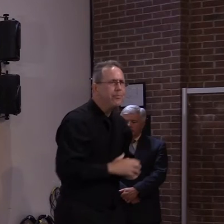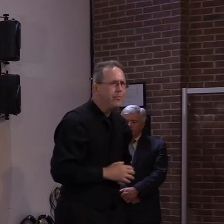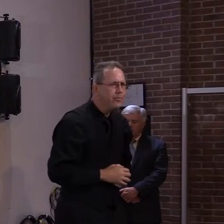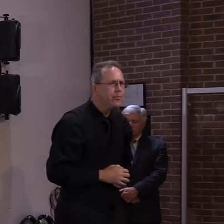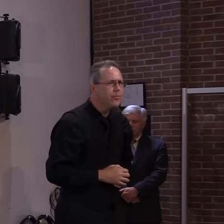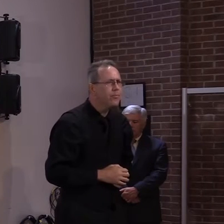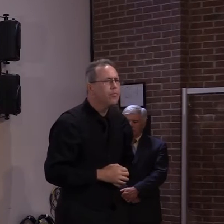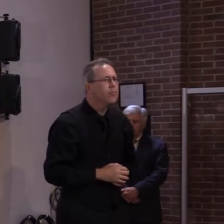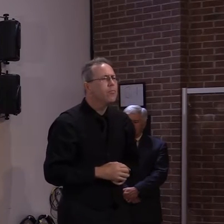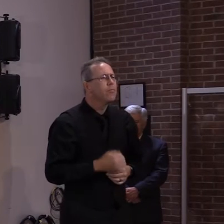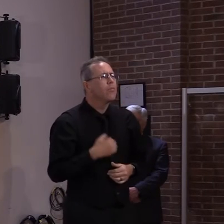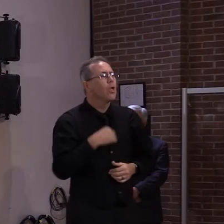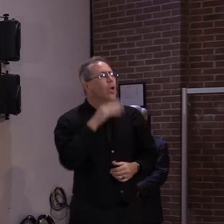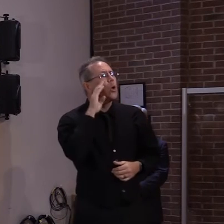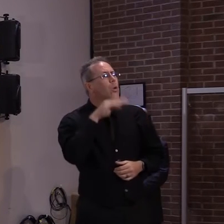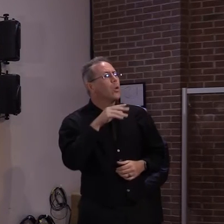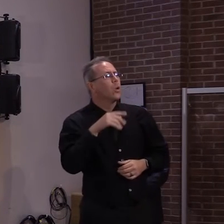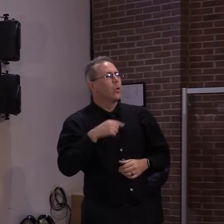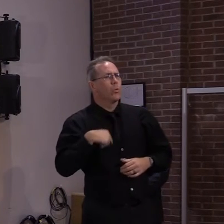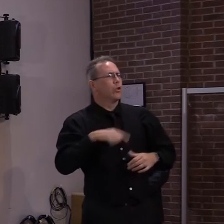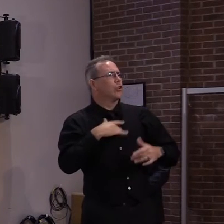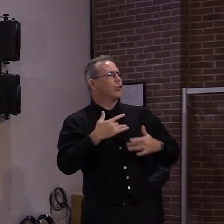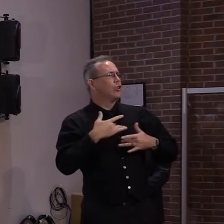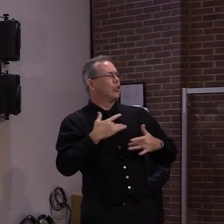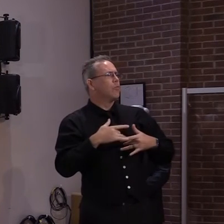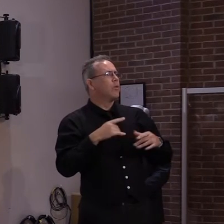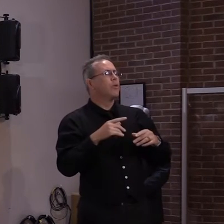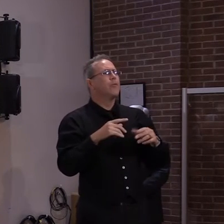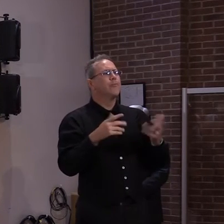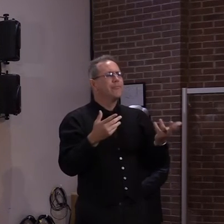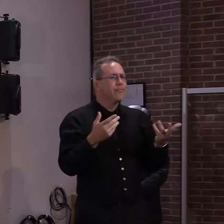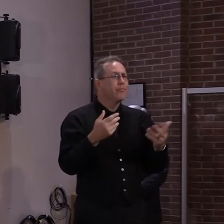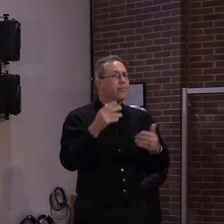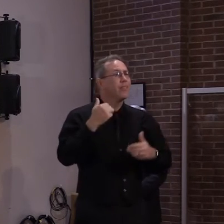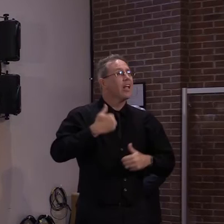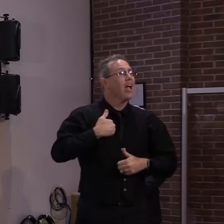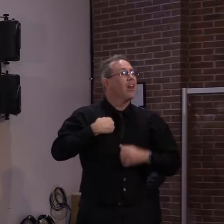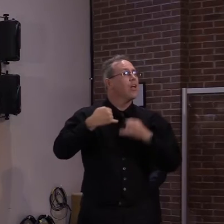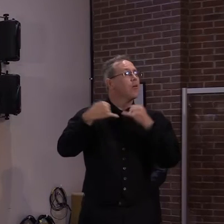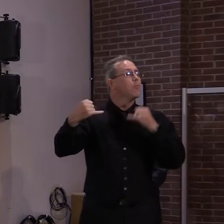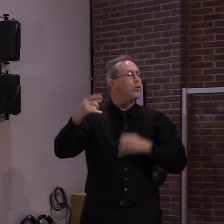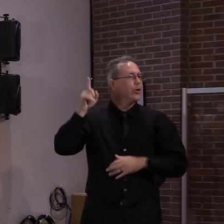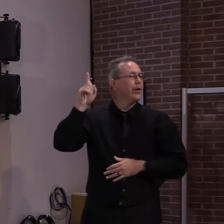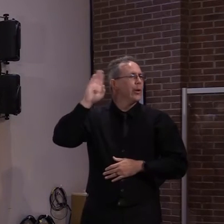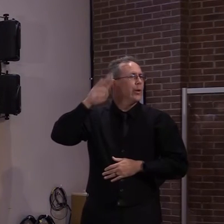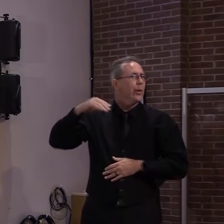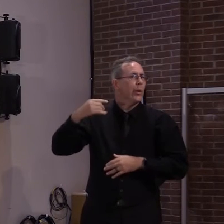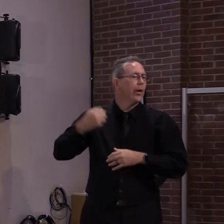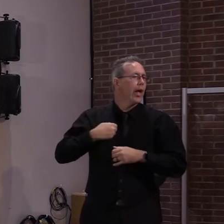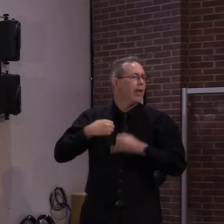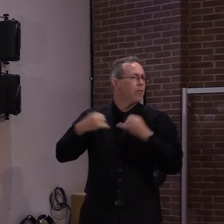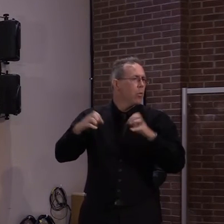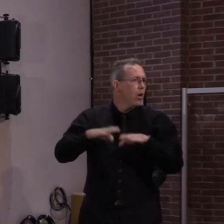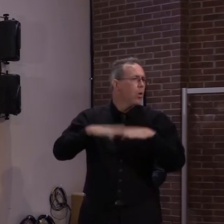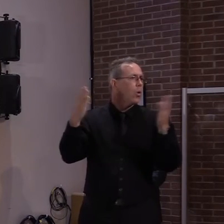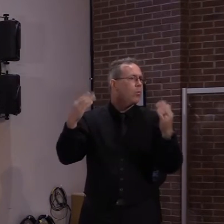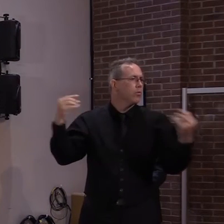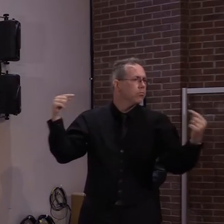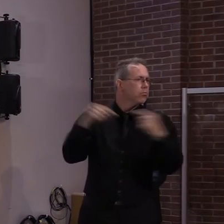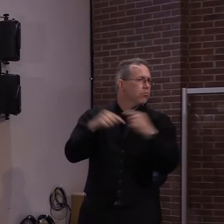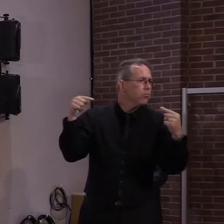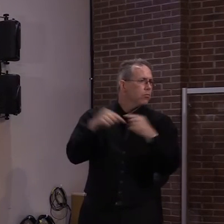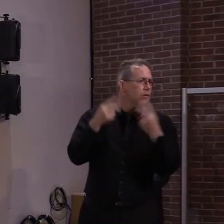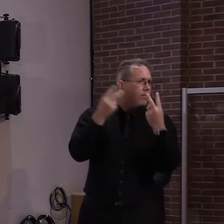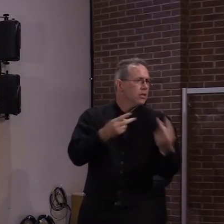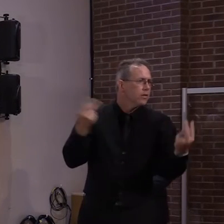that we get the border open back up so that we can welcome our Canadian friends to the north the opportunity to